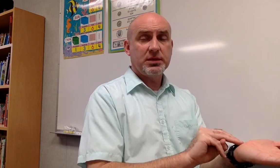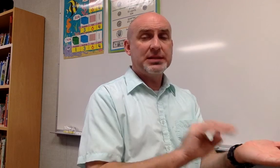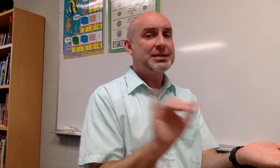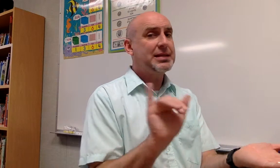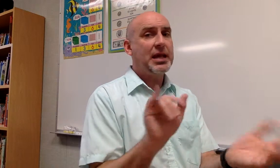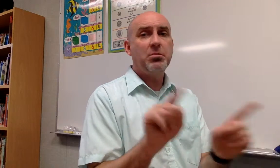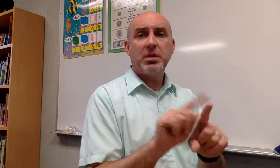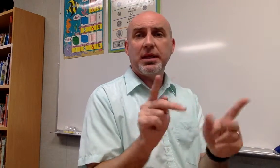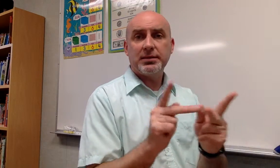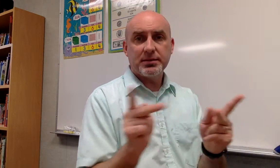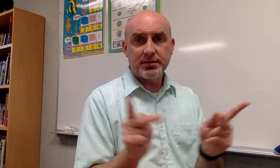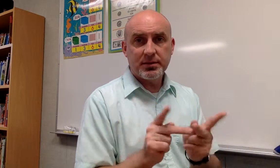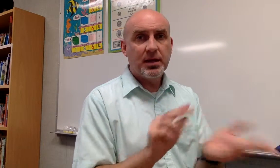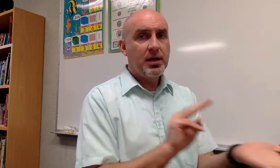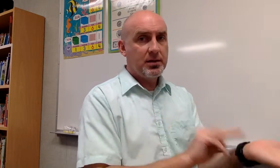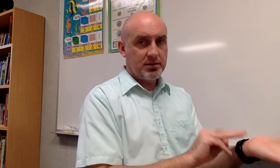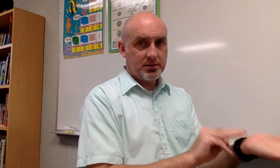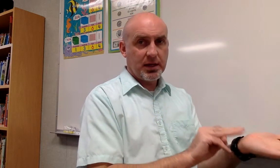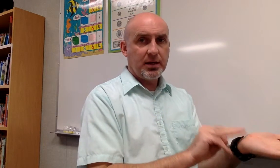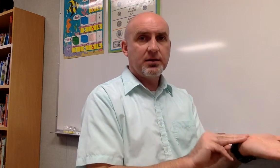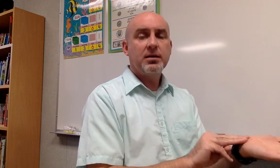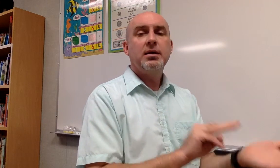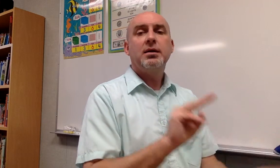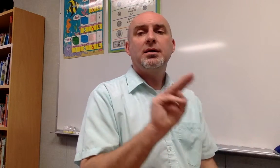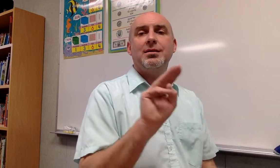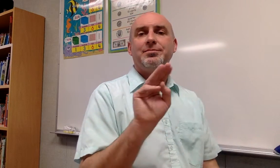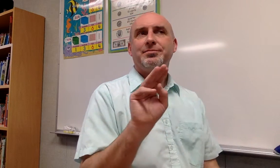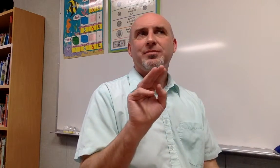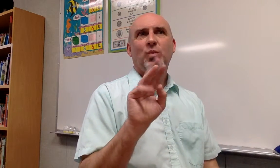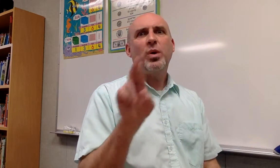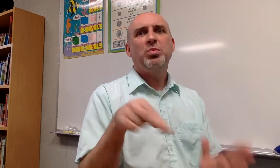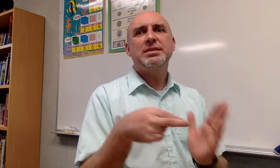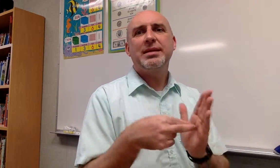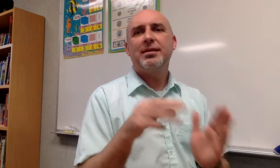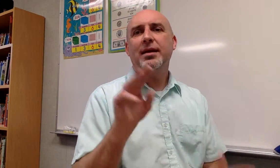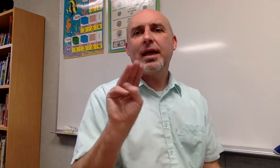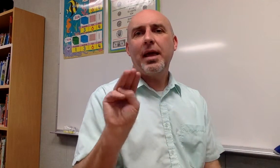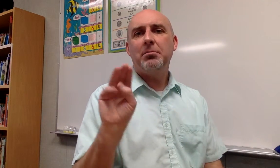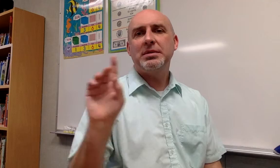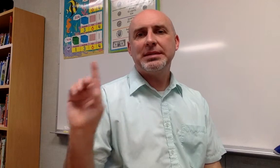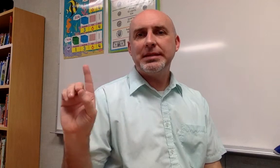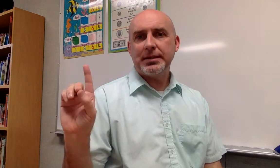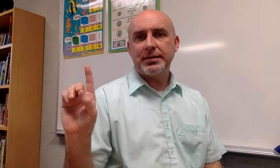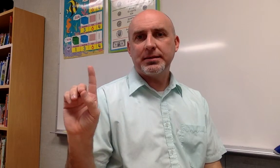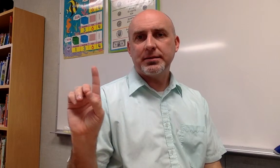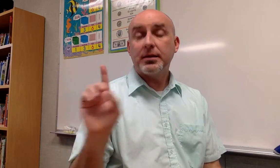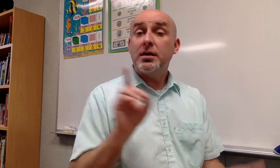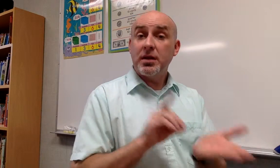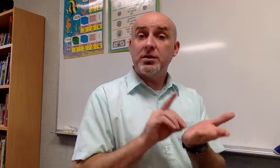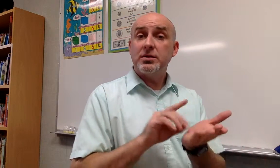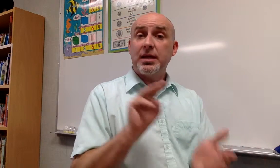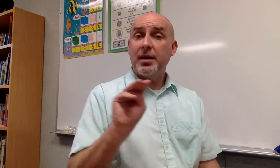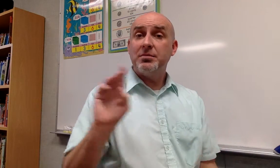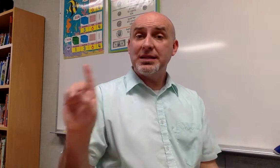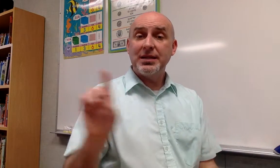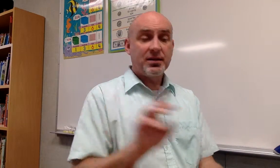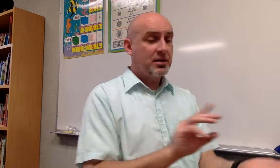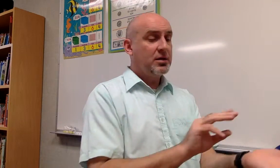the same place. Okay, representing like MD. A doctor is an MD, so